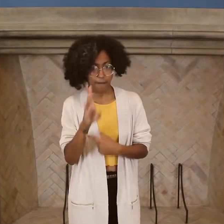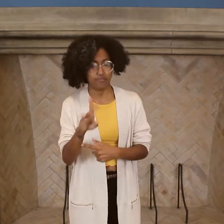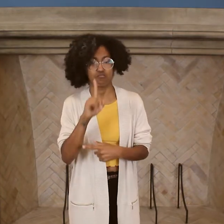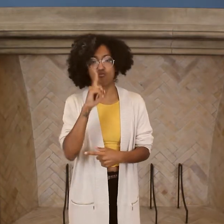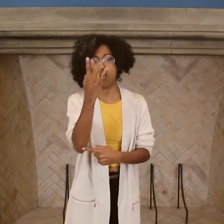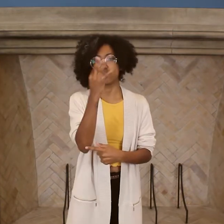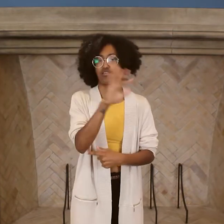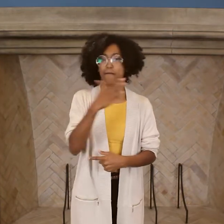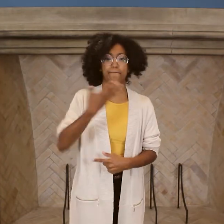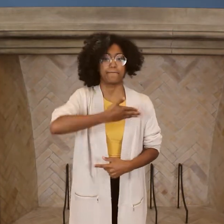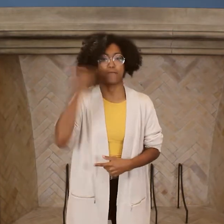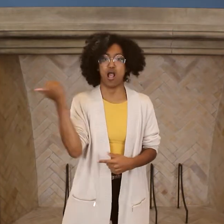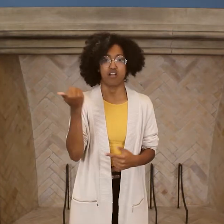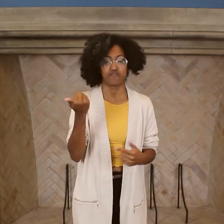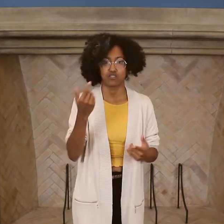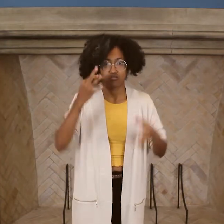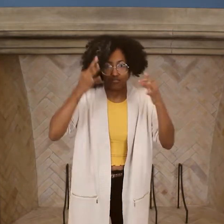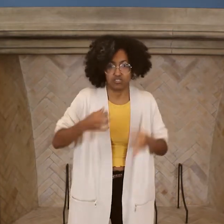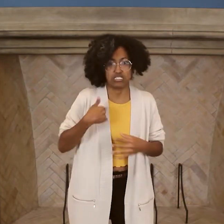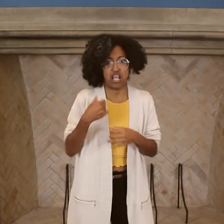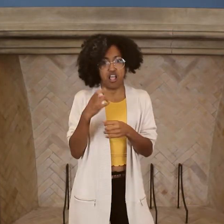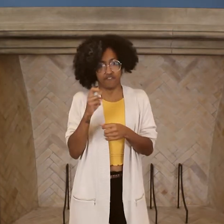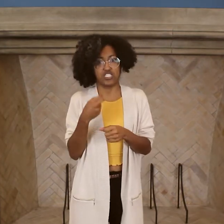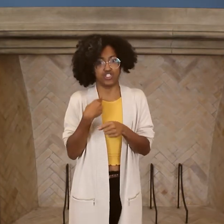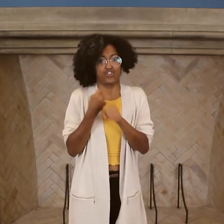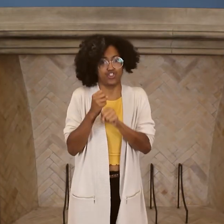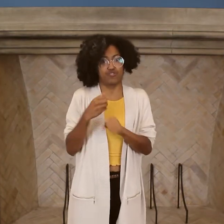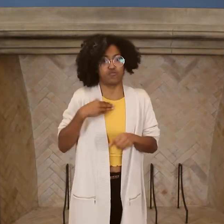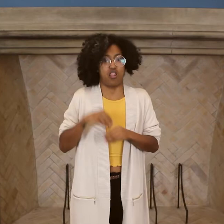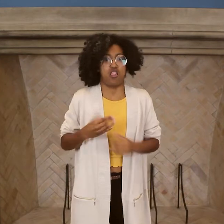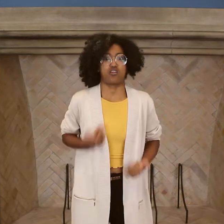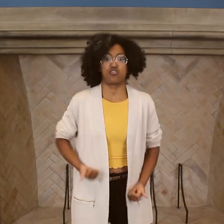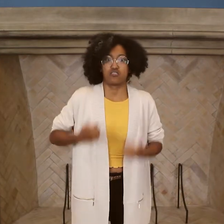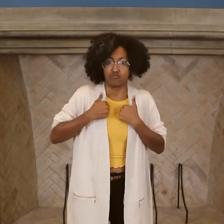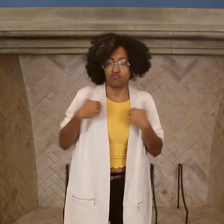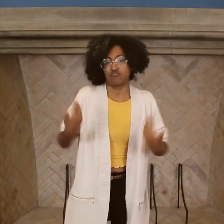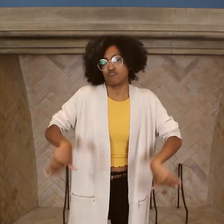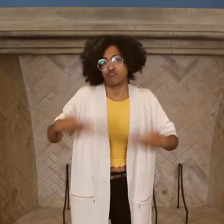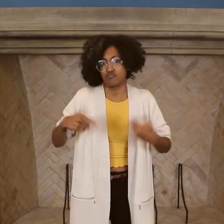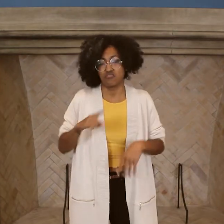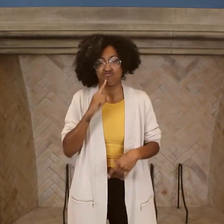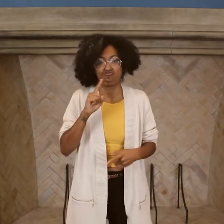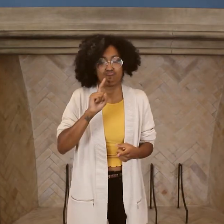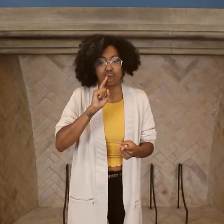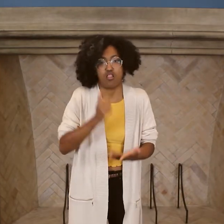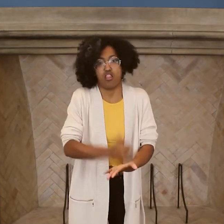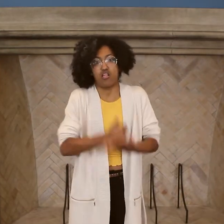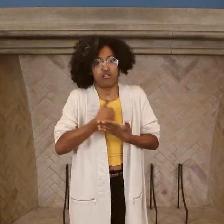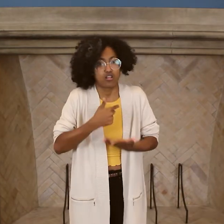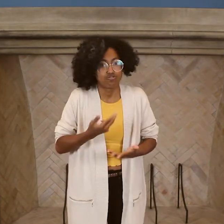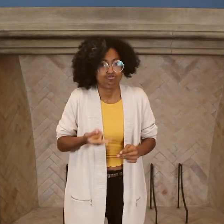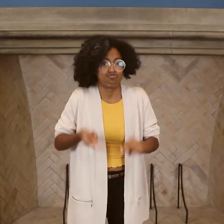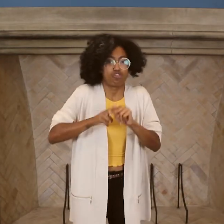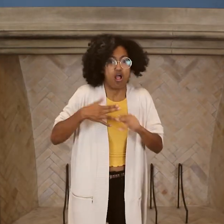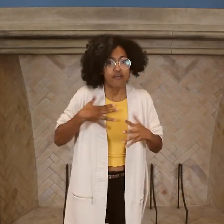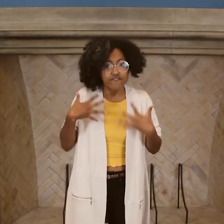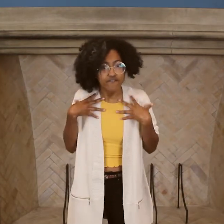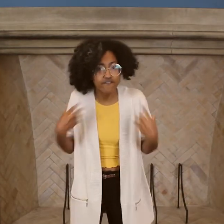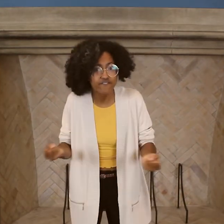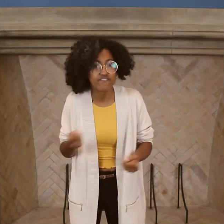I joined the drama club. And this was one of the best decisions I have ever made in my life. Wow. It